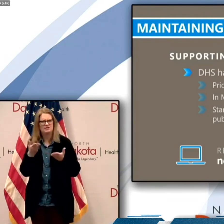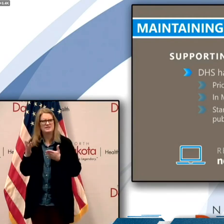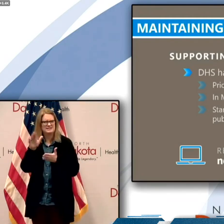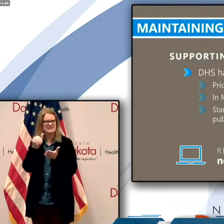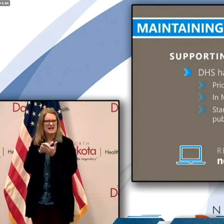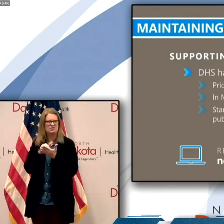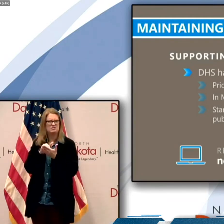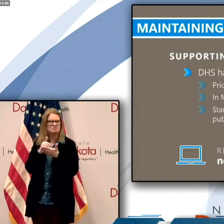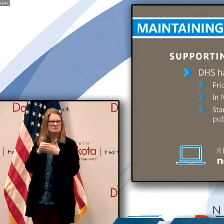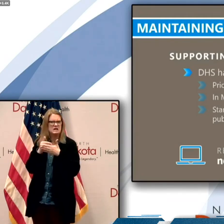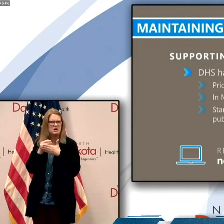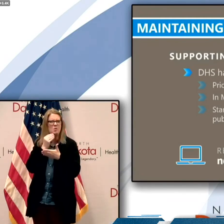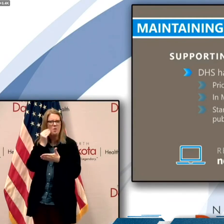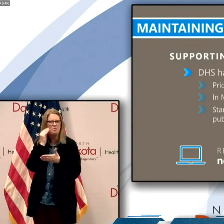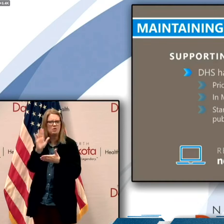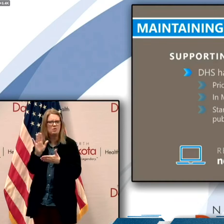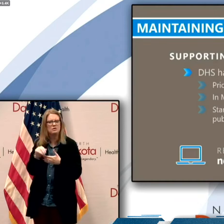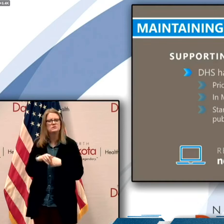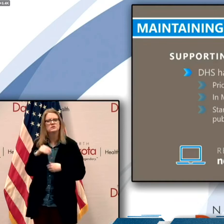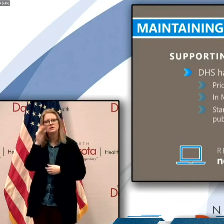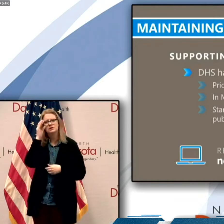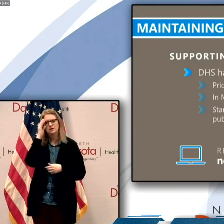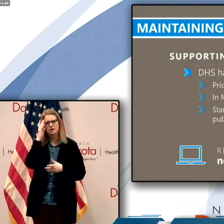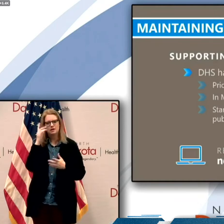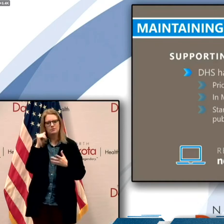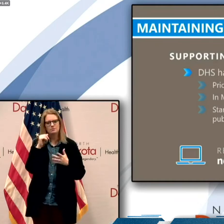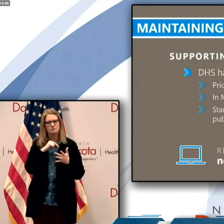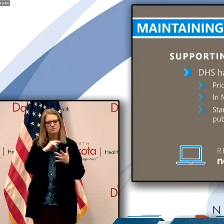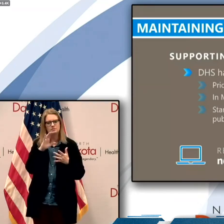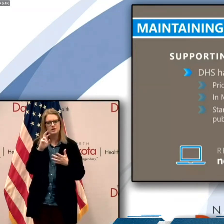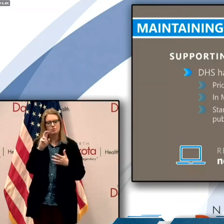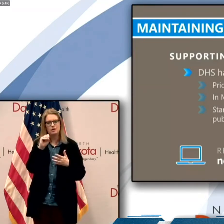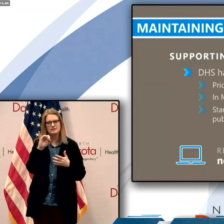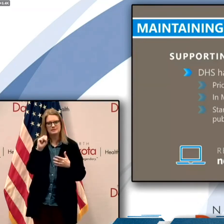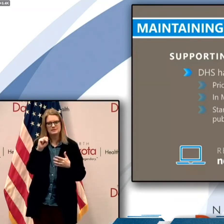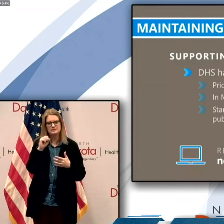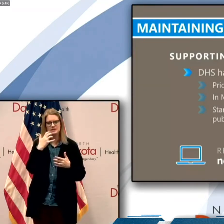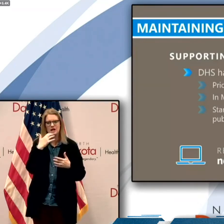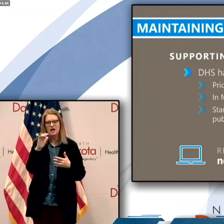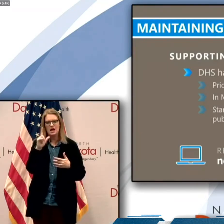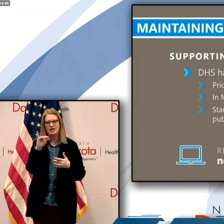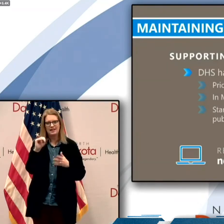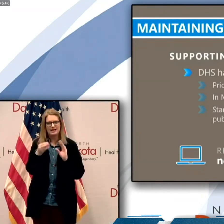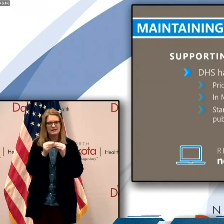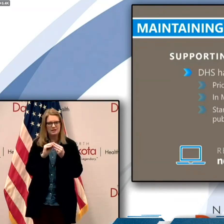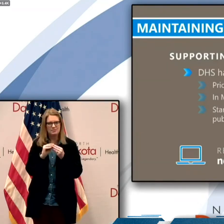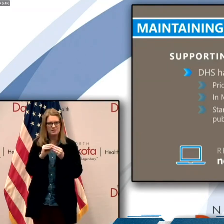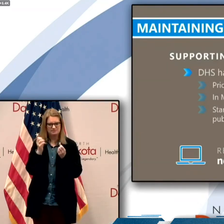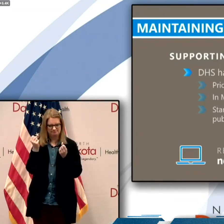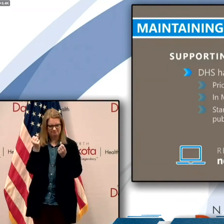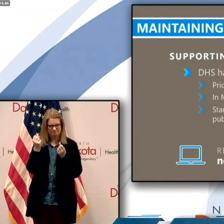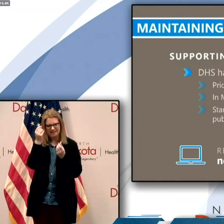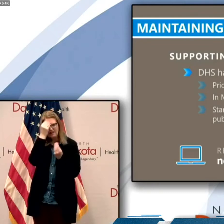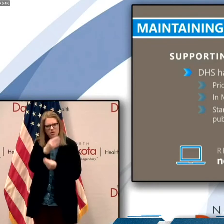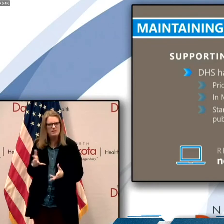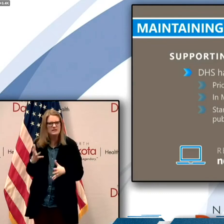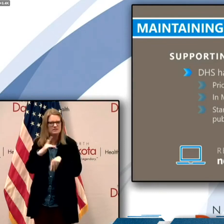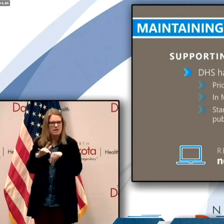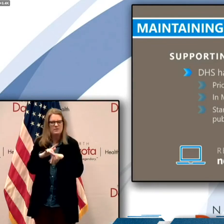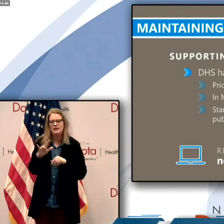they live. For contact information, the crisis hotline numbers, hours of operation can be found